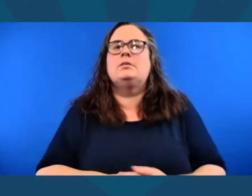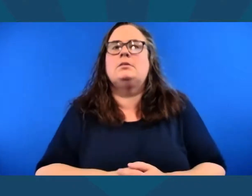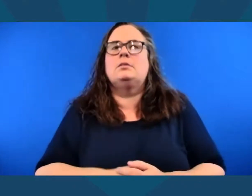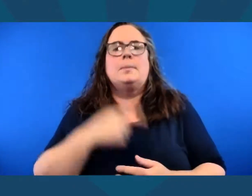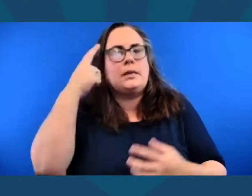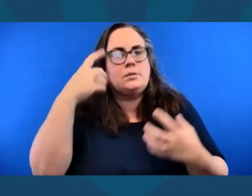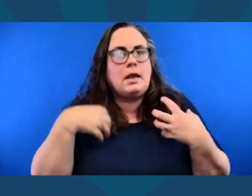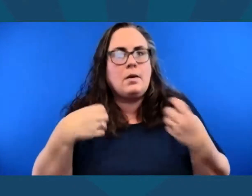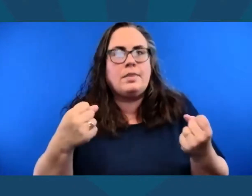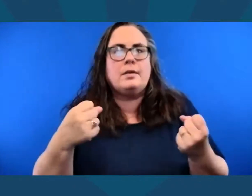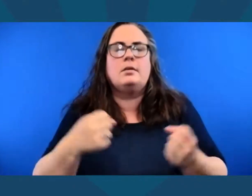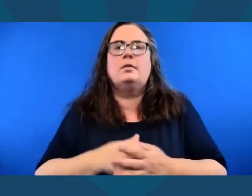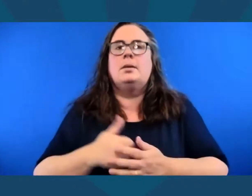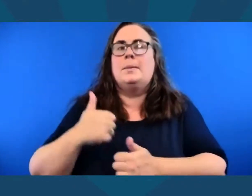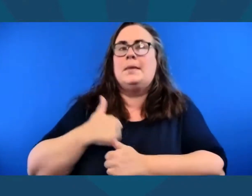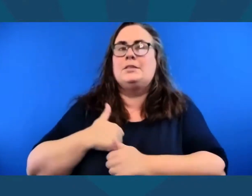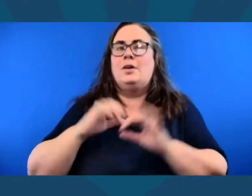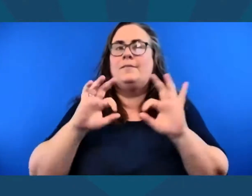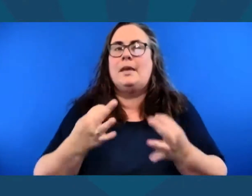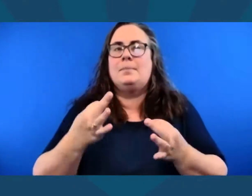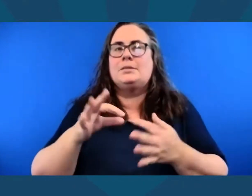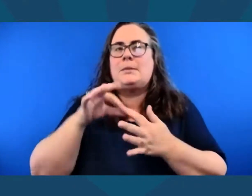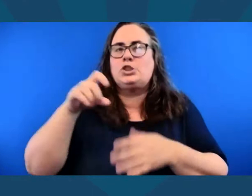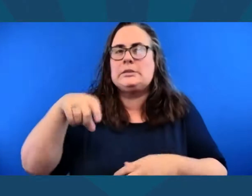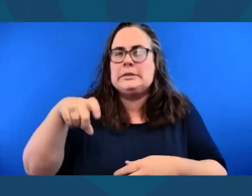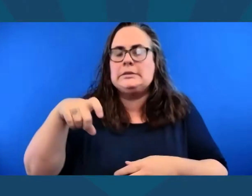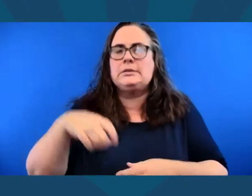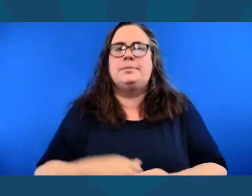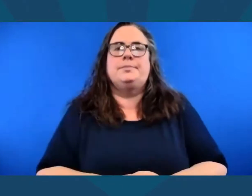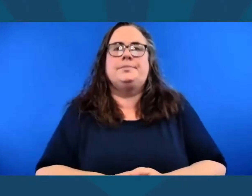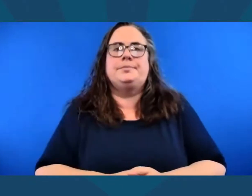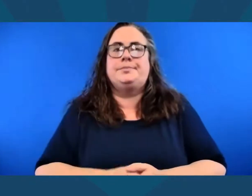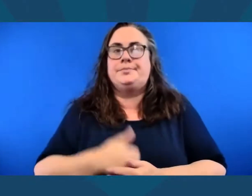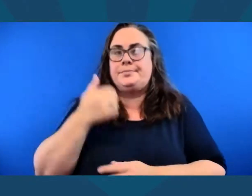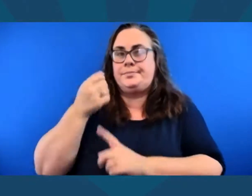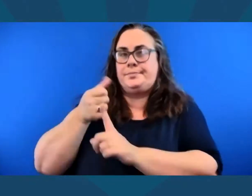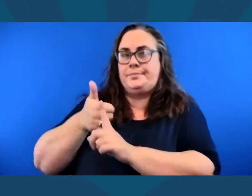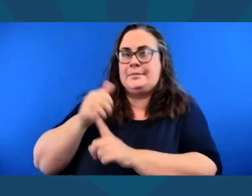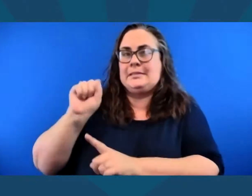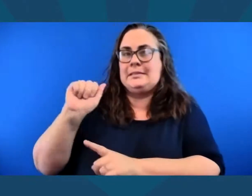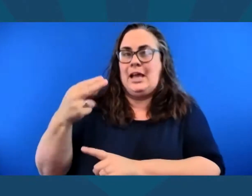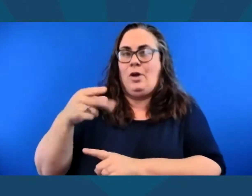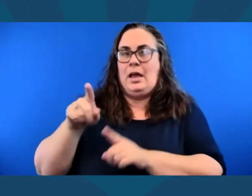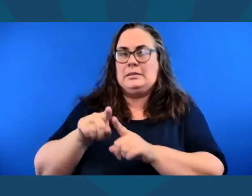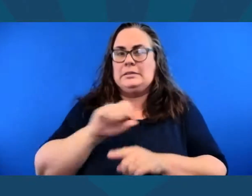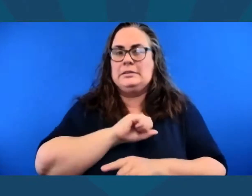domestic violence, mental health, and military family special needs.